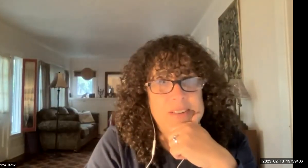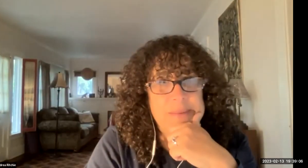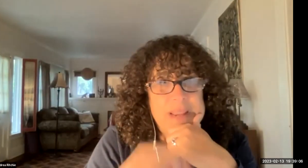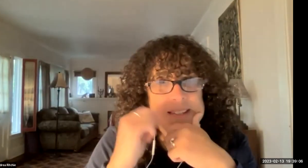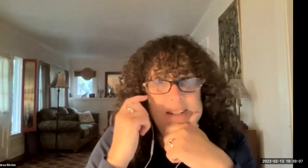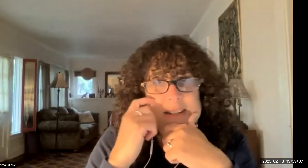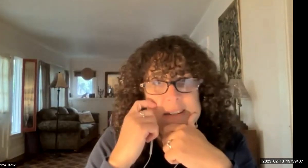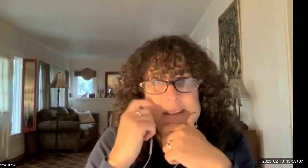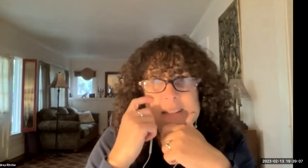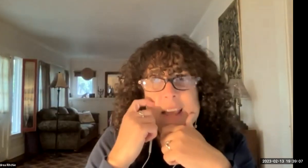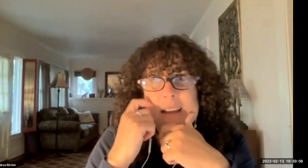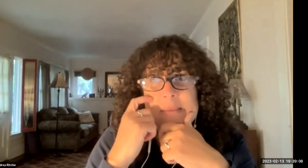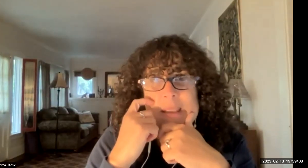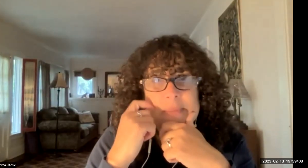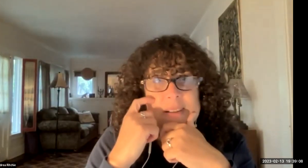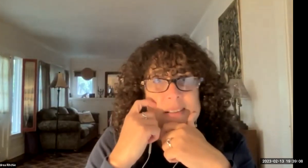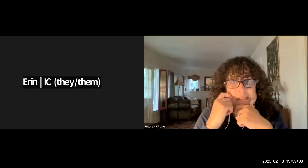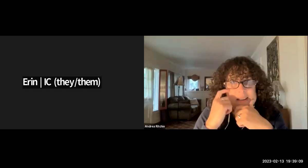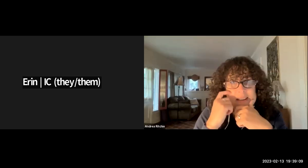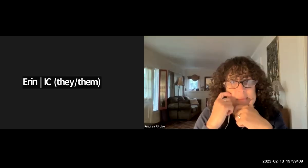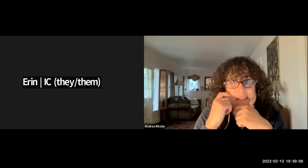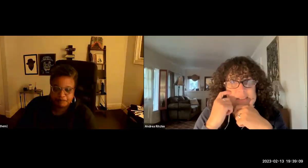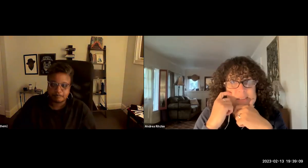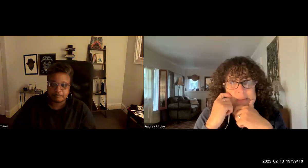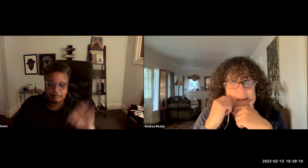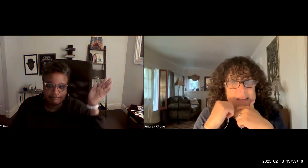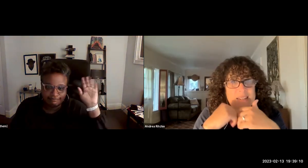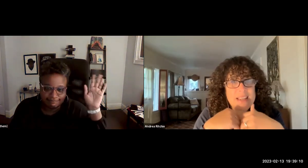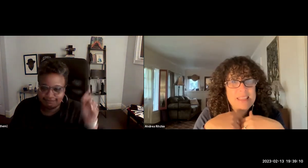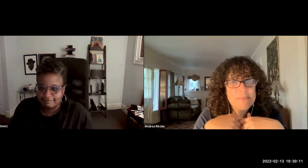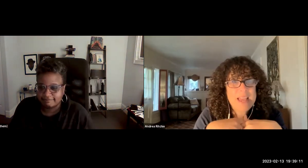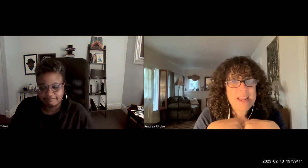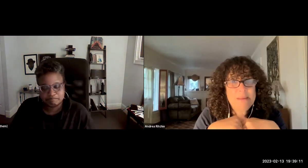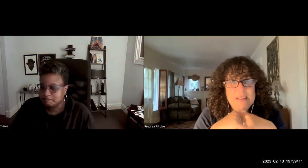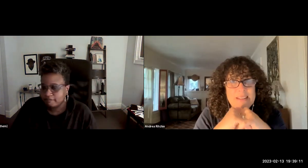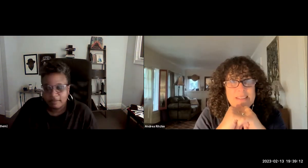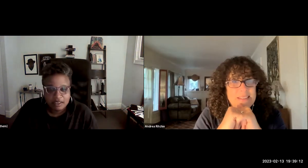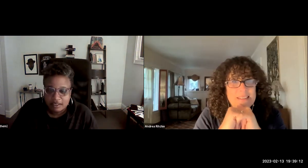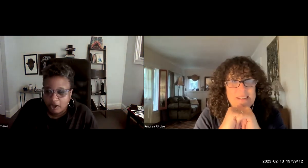All right, Grandmaster tech people, was there Zoom bombing? Did anything bad happen?